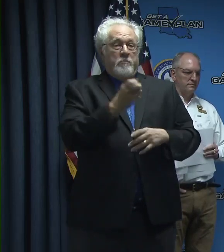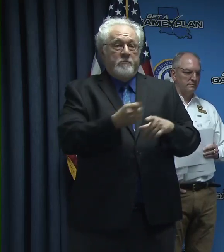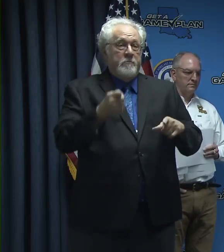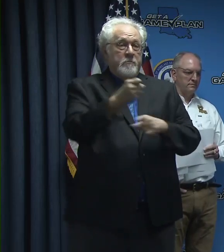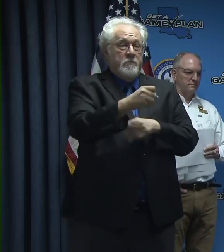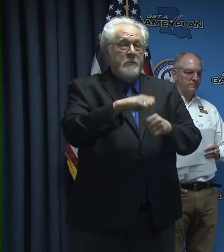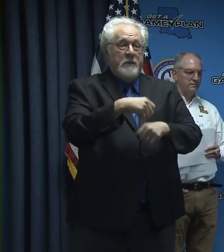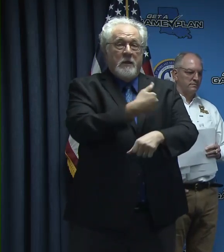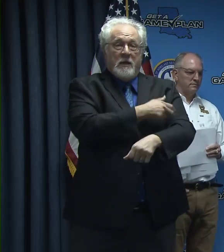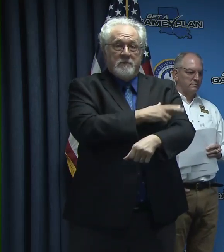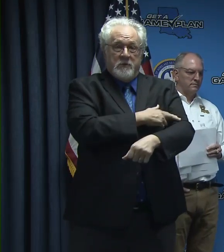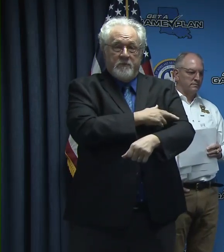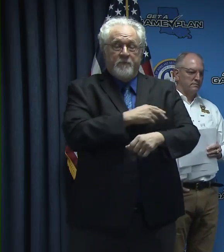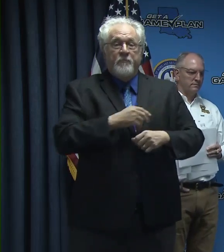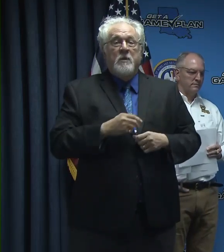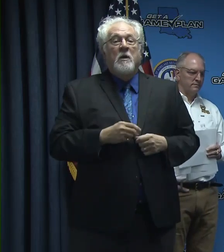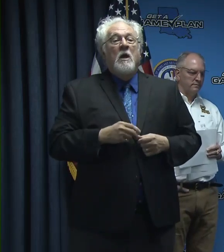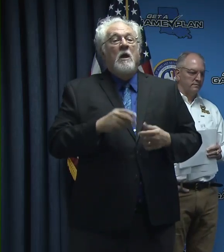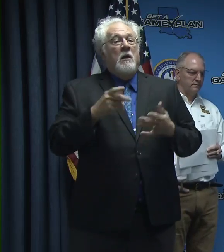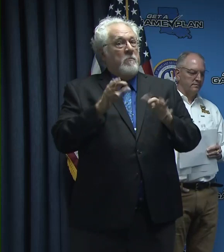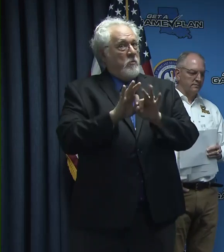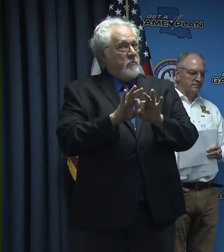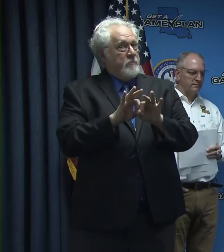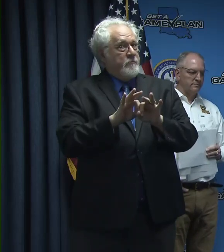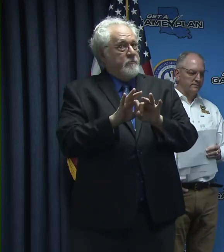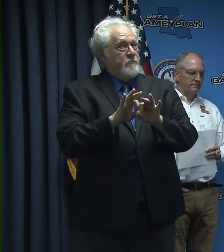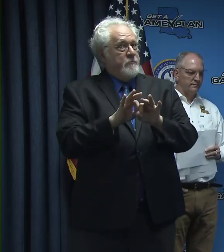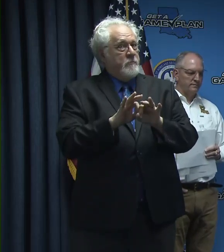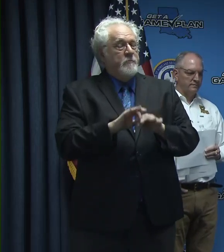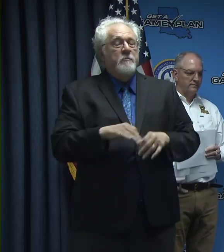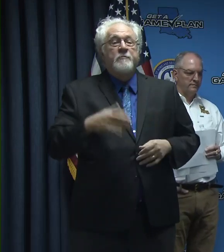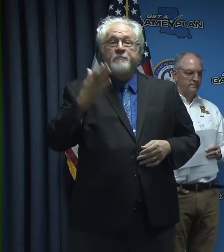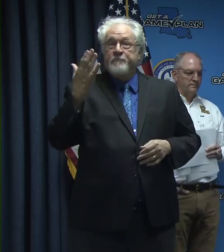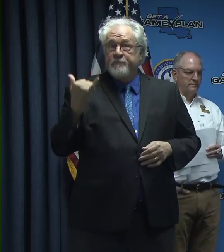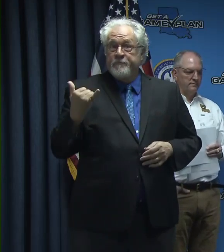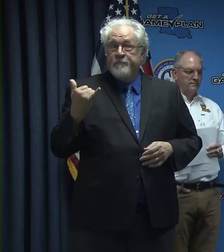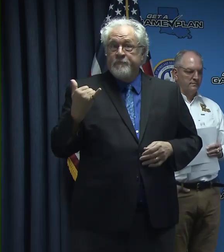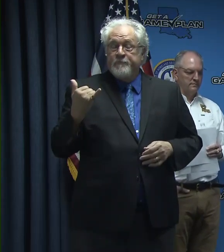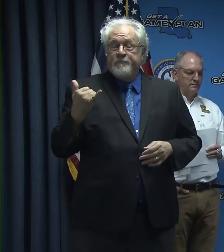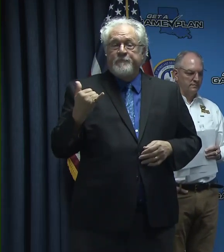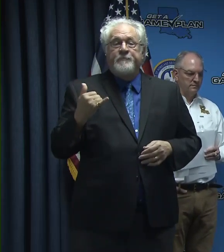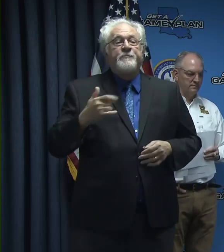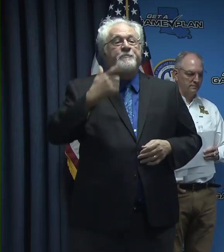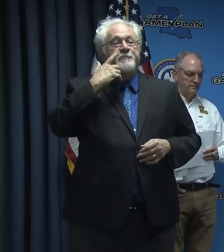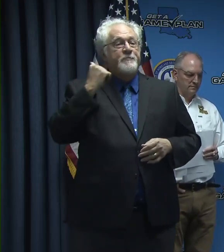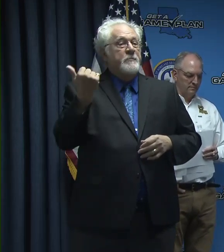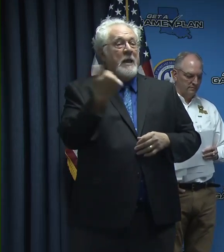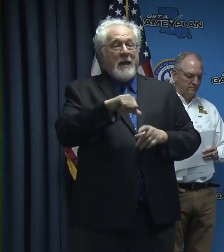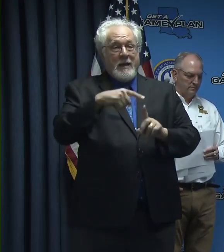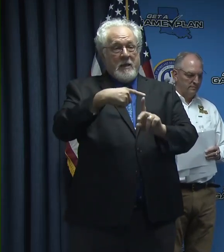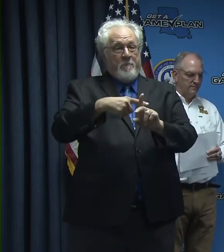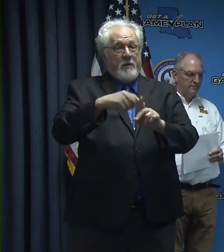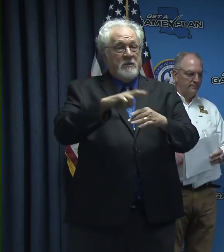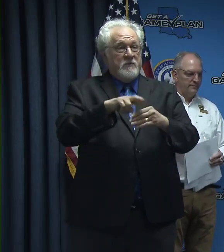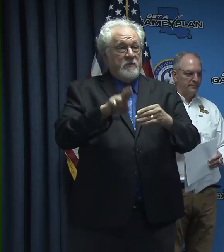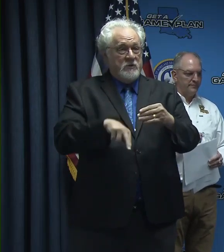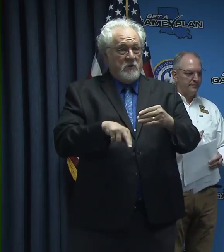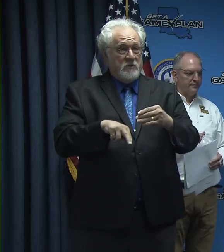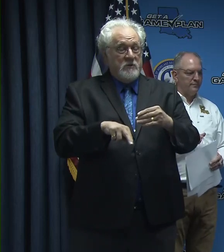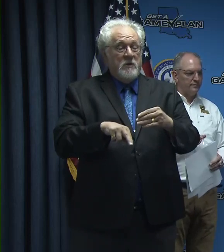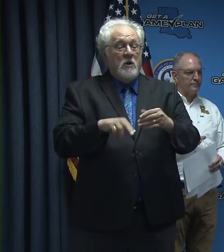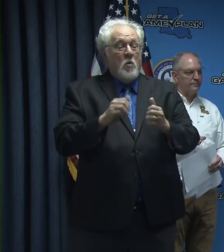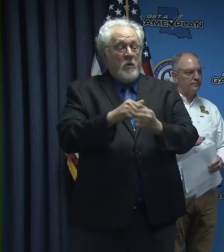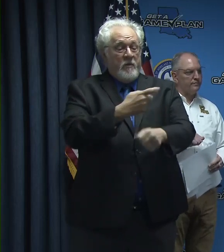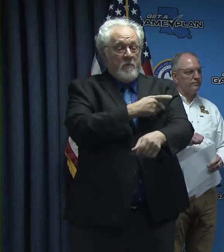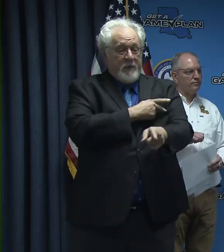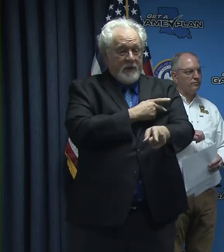hospitalization. That is important. Why? Because any positive results in a